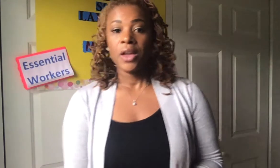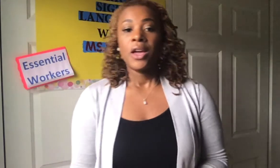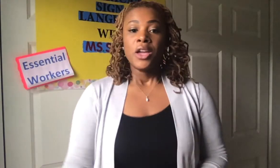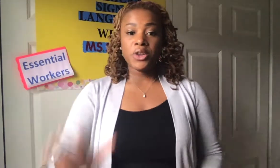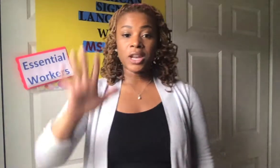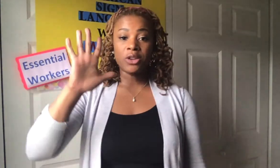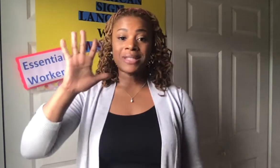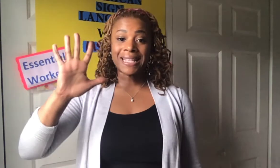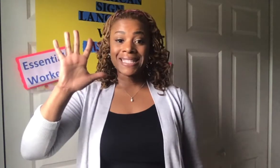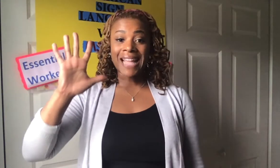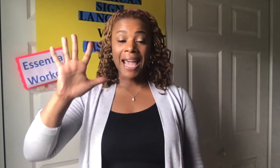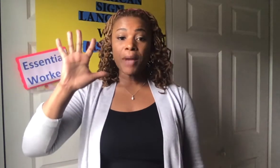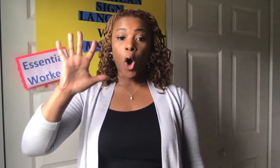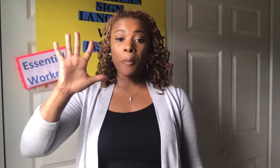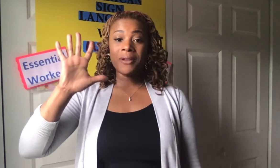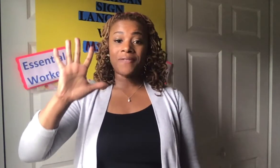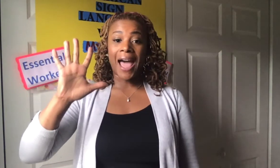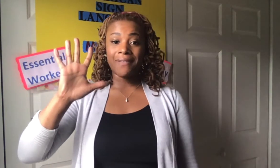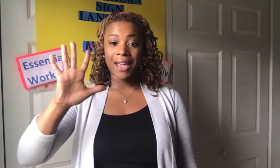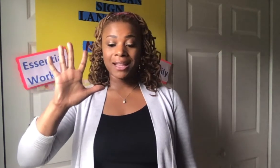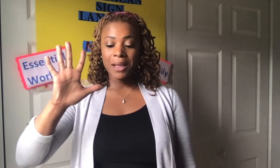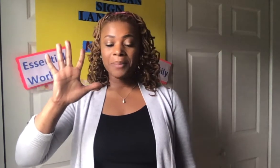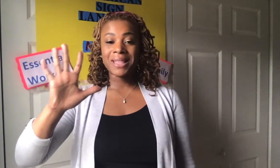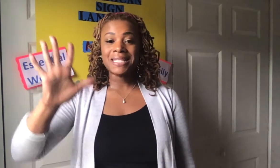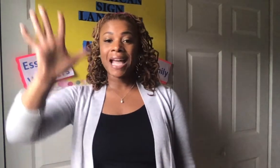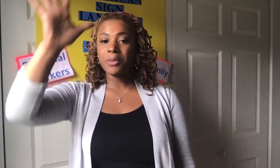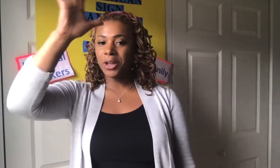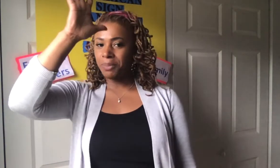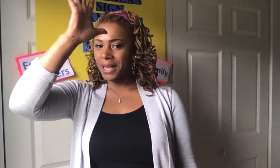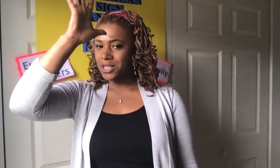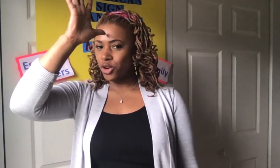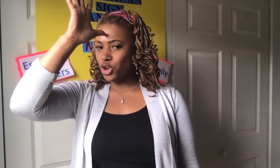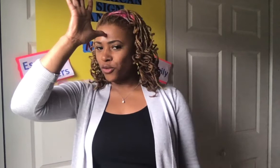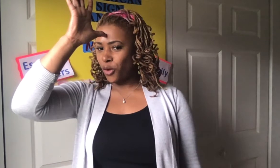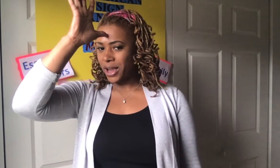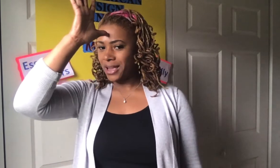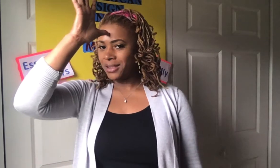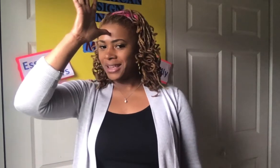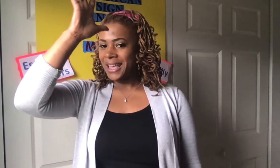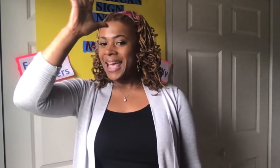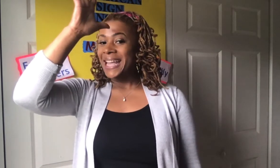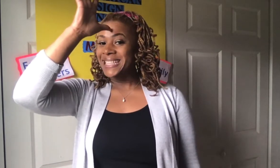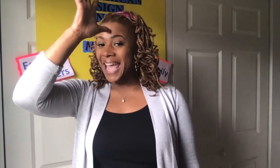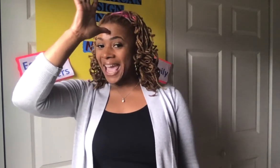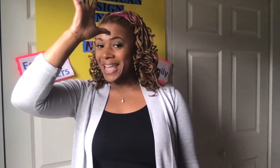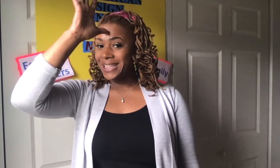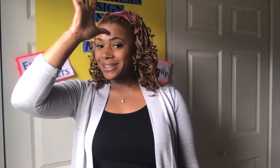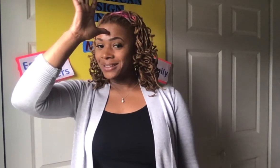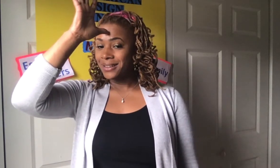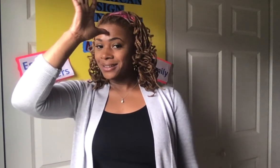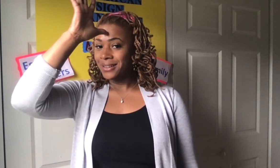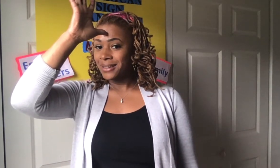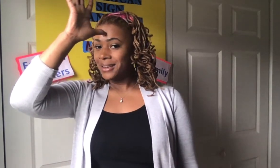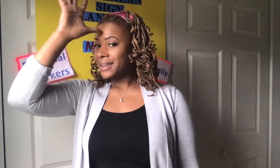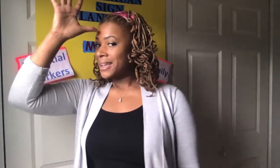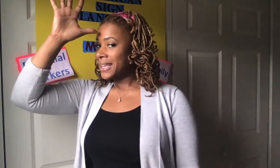You're going to use that same open 5 hand, but this time you're going to place it on your forehead. Dad.